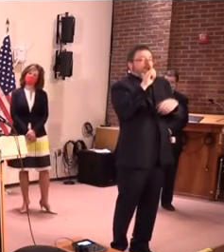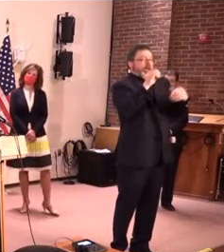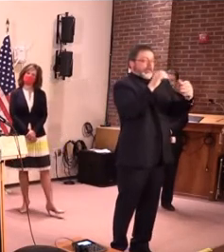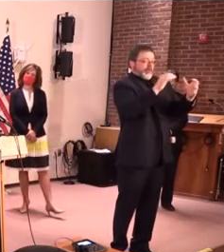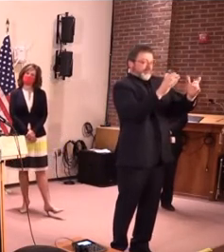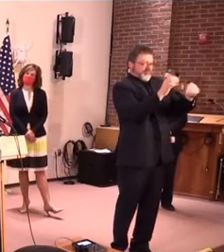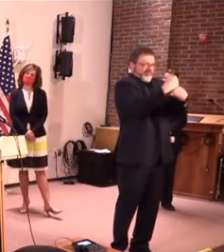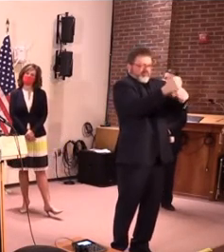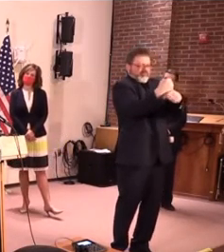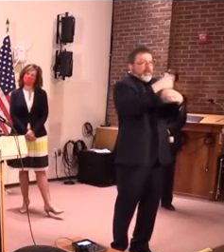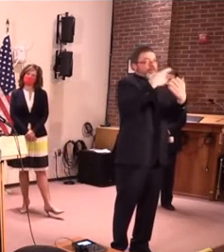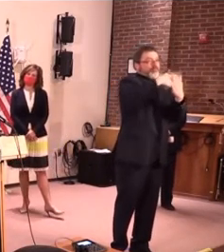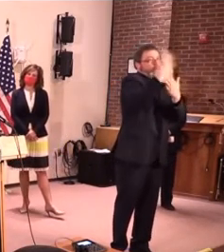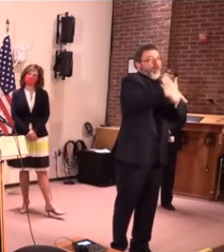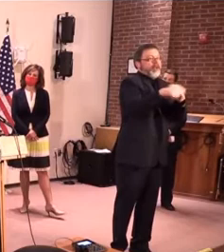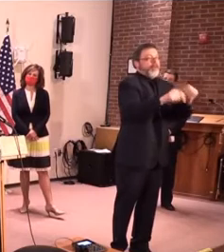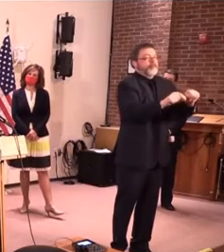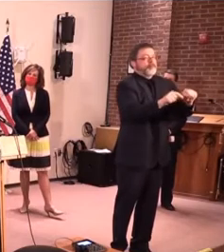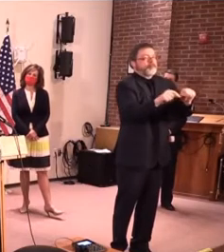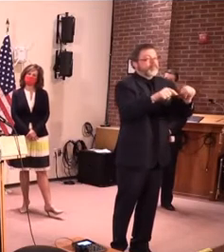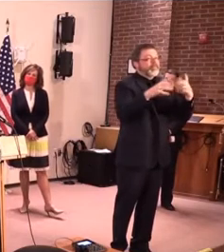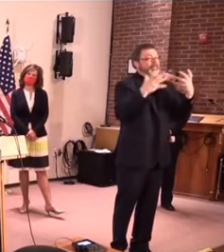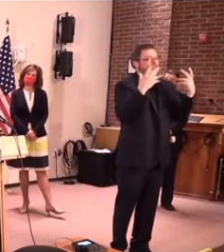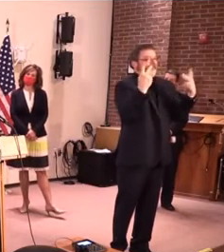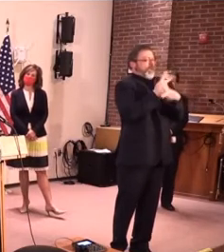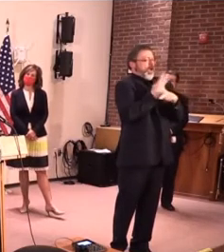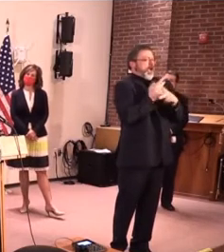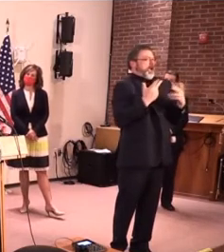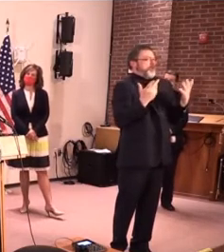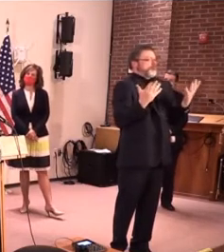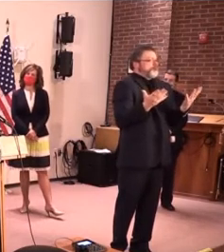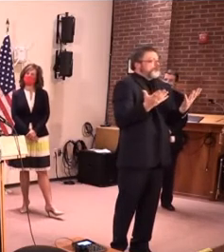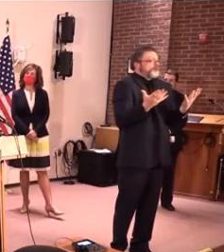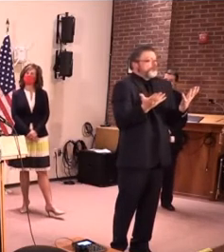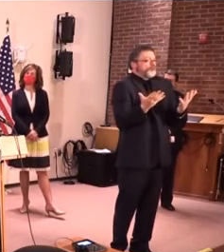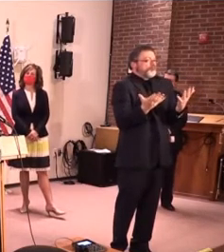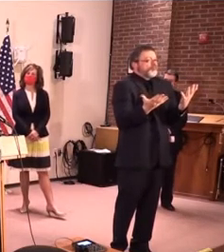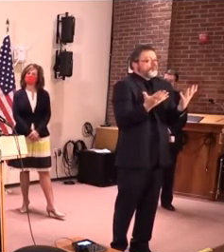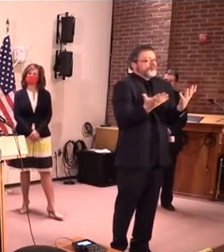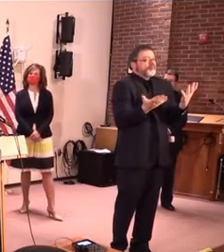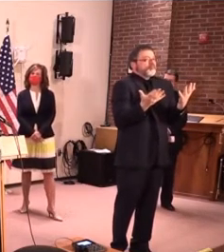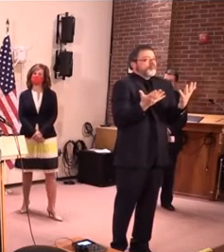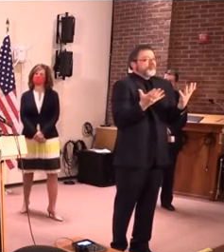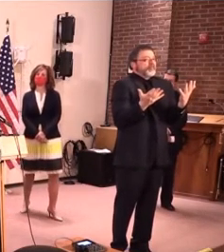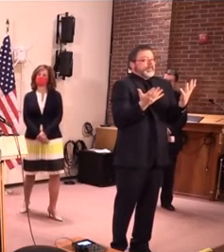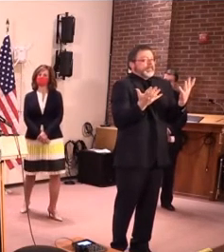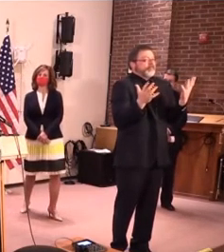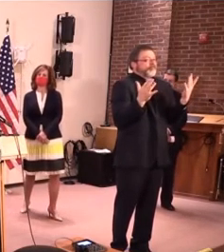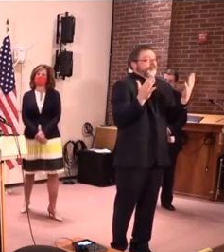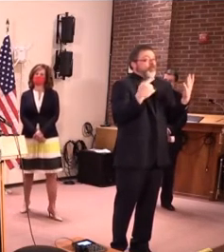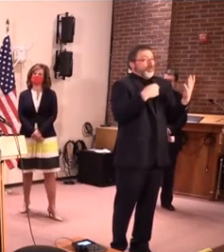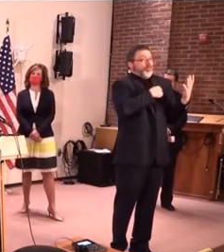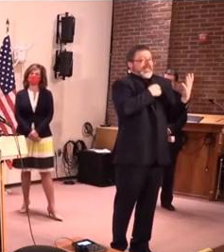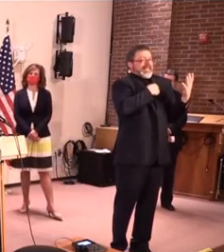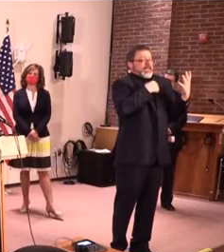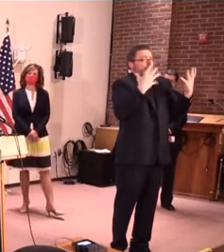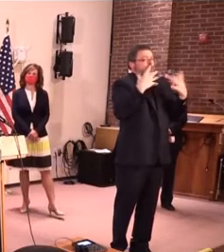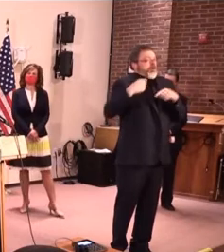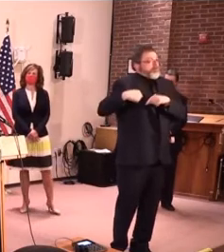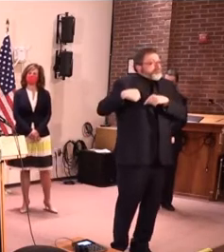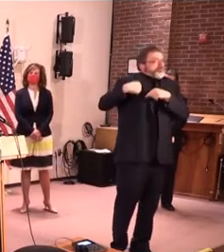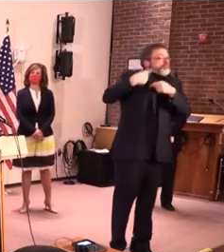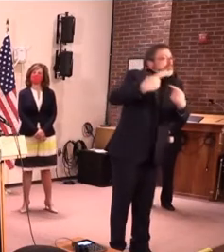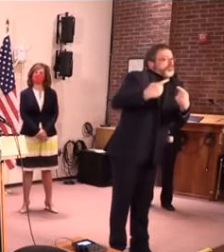out to sort of unwind what we did during the height of the pandemic.